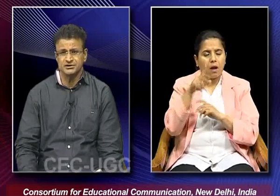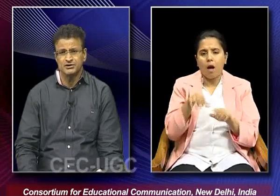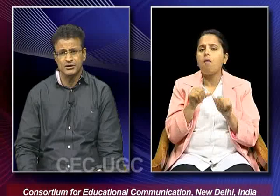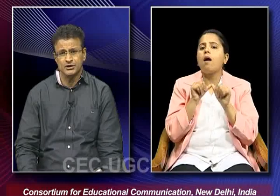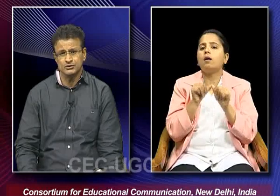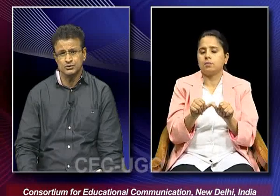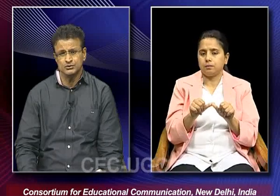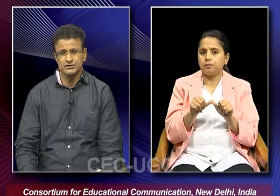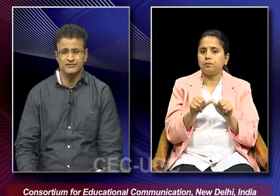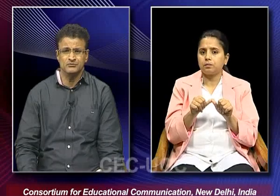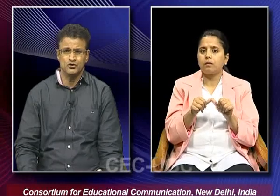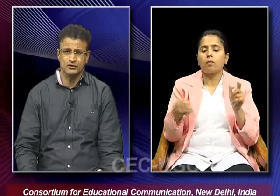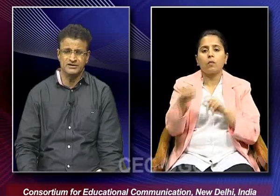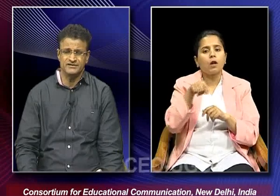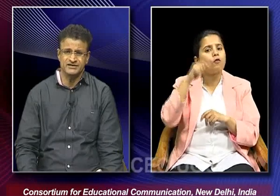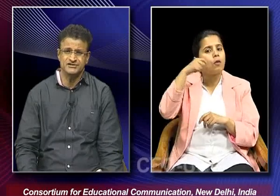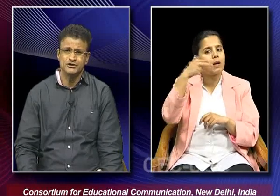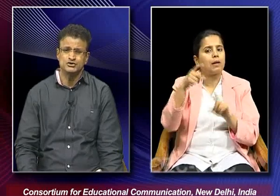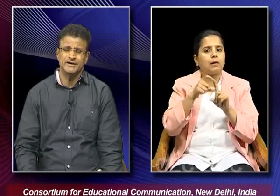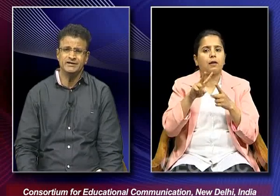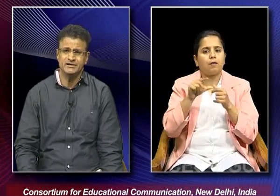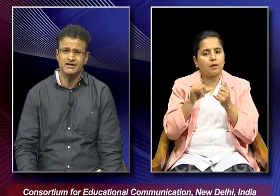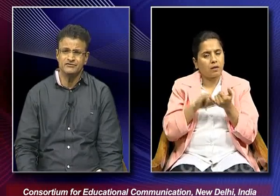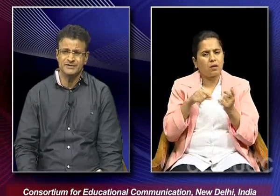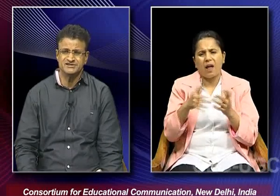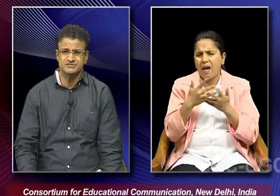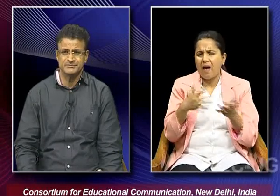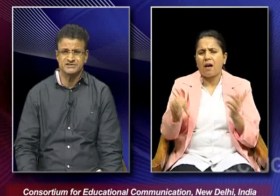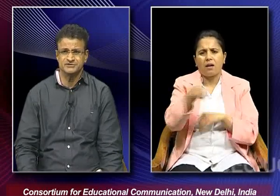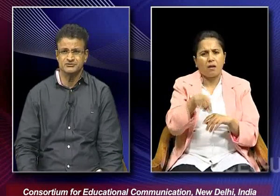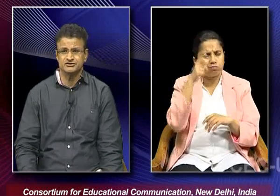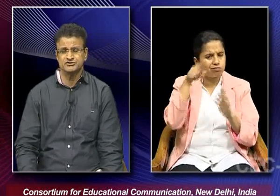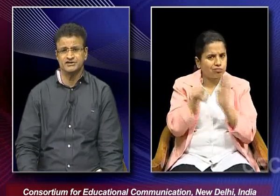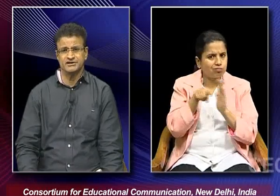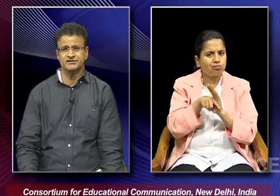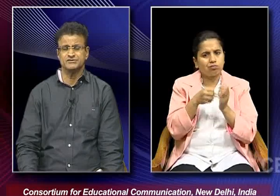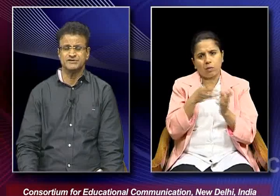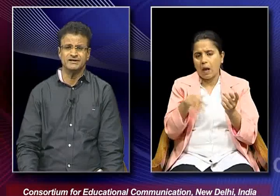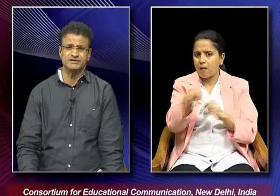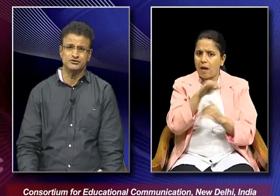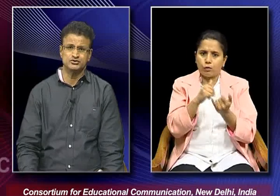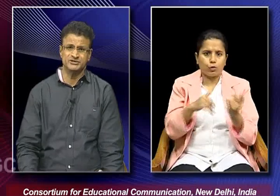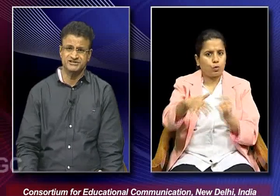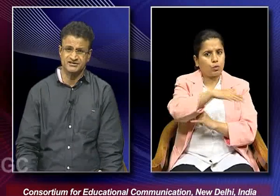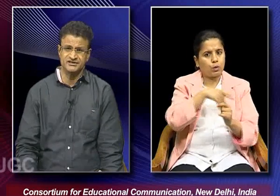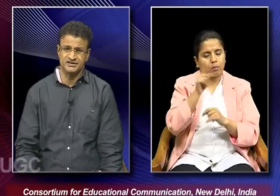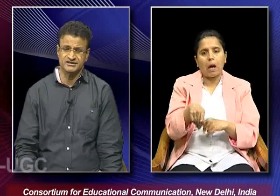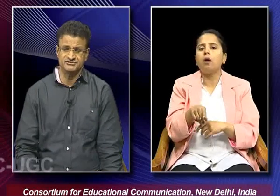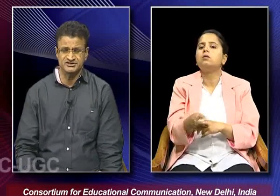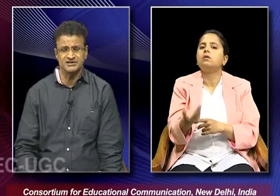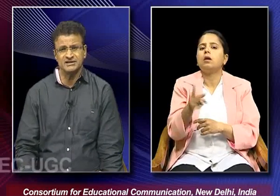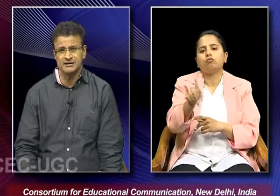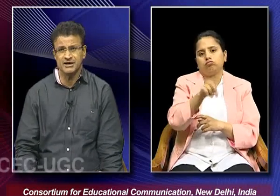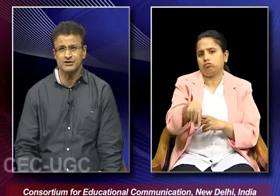answer to the film called Devdas. So any kind of a pessimism which was there in the society was to be rejected, as